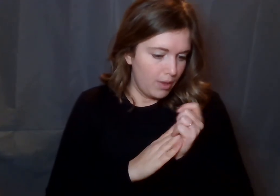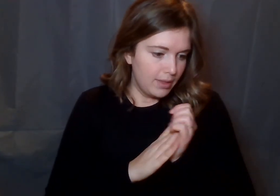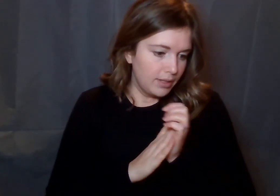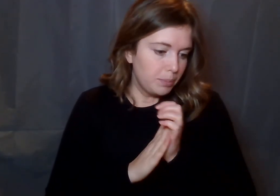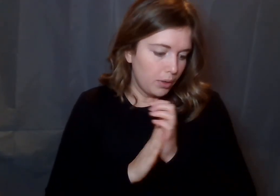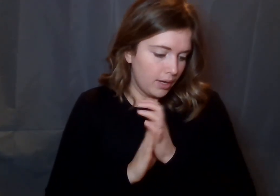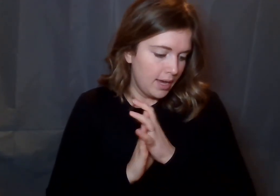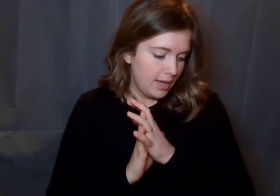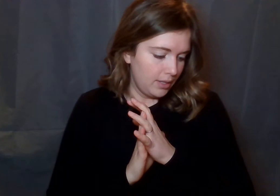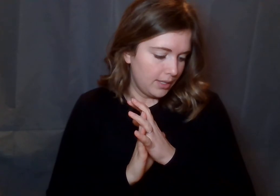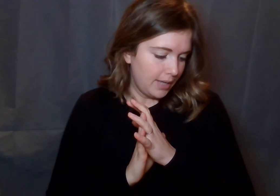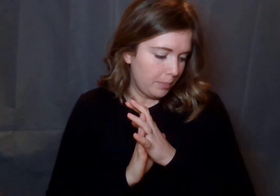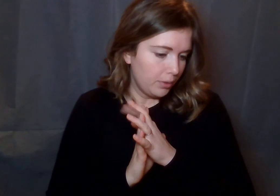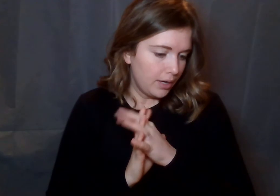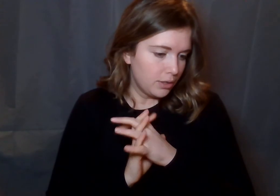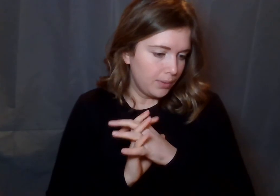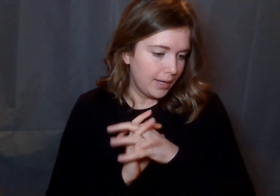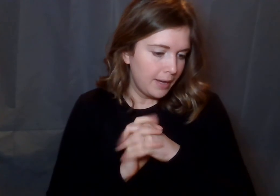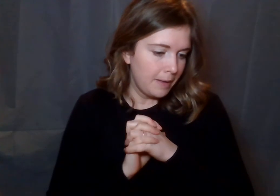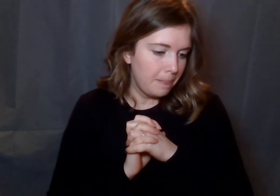in this book, in this example, they're using